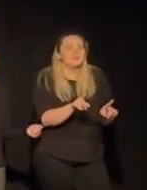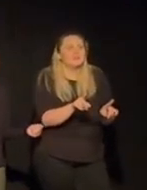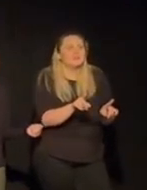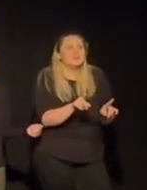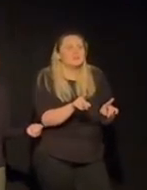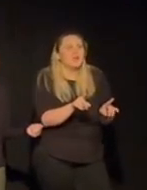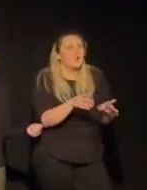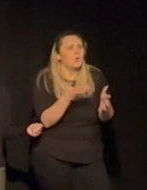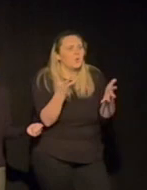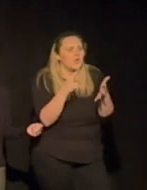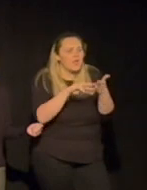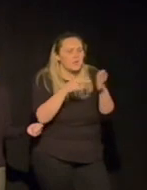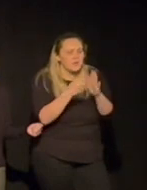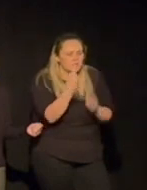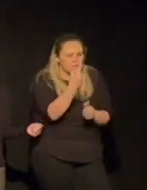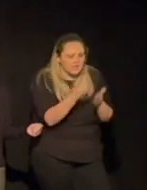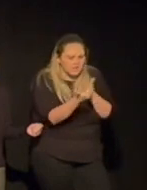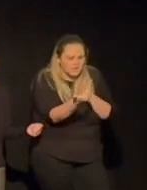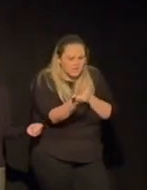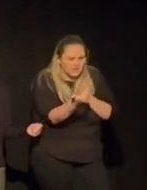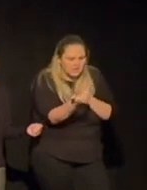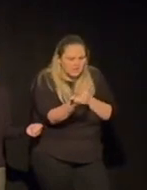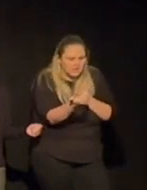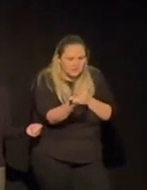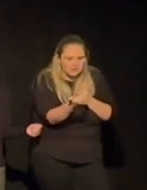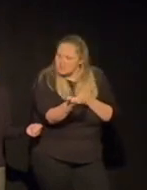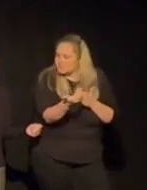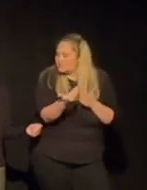Which can only mean one thing.